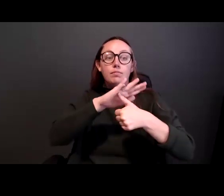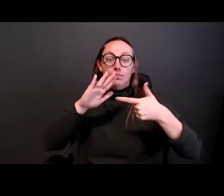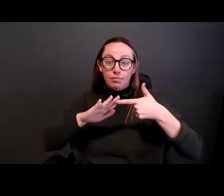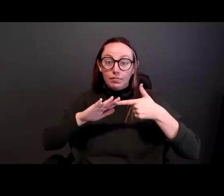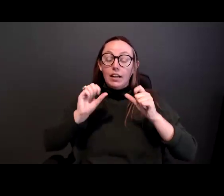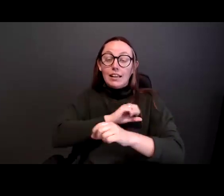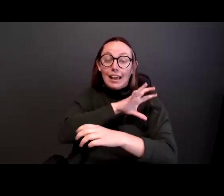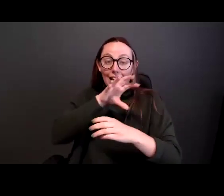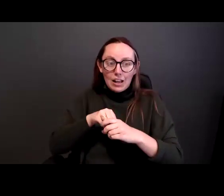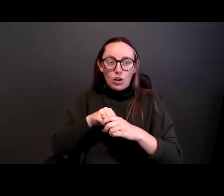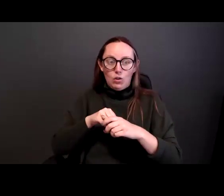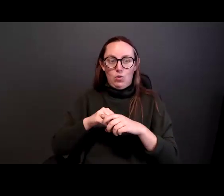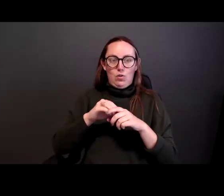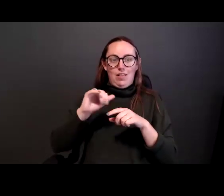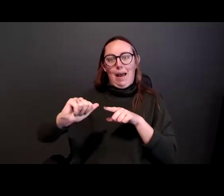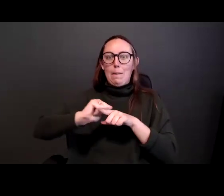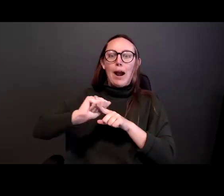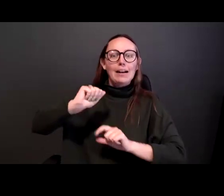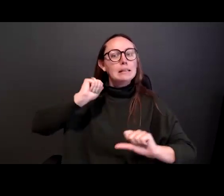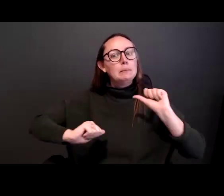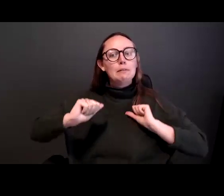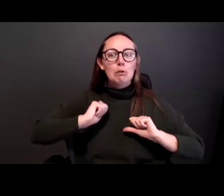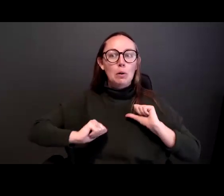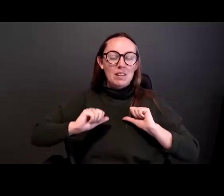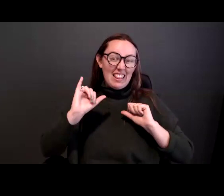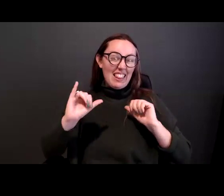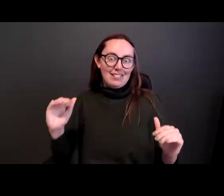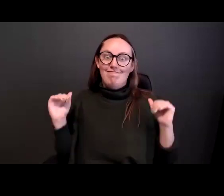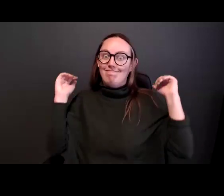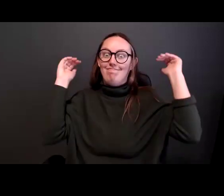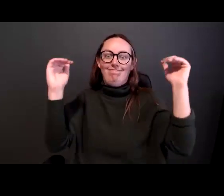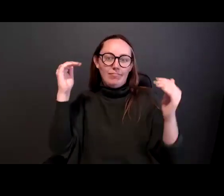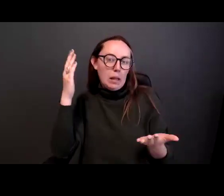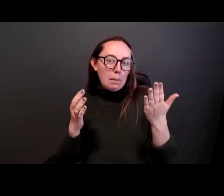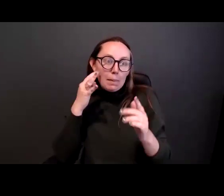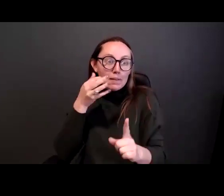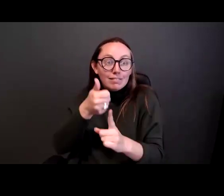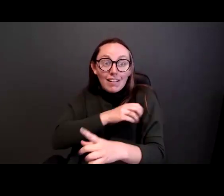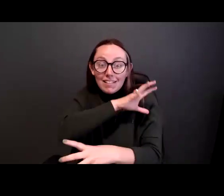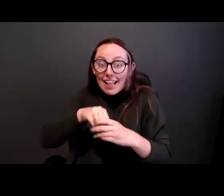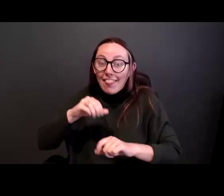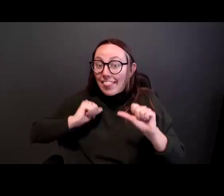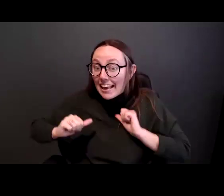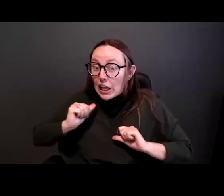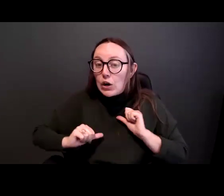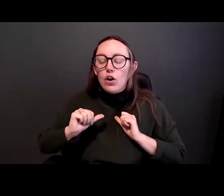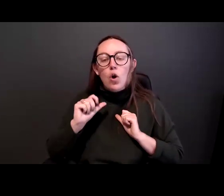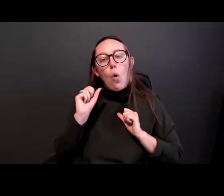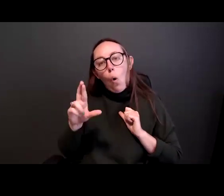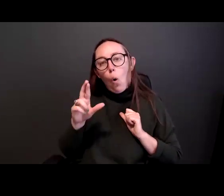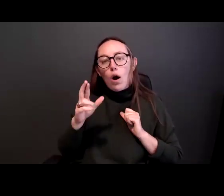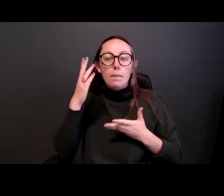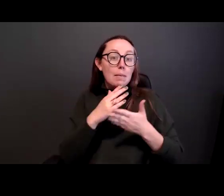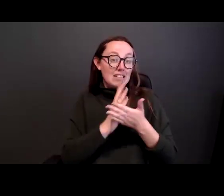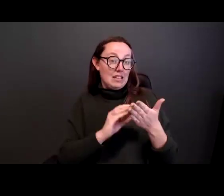to. Maybe if you're in a theater class, or if you have students who are strong readers, but you want to